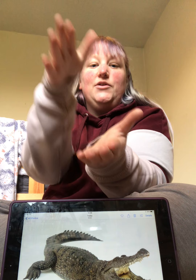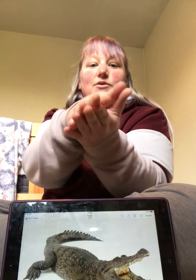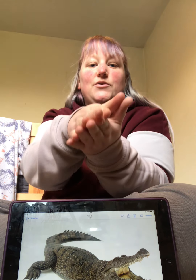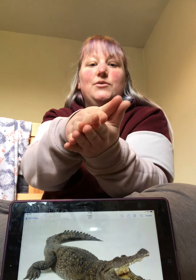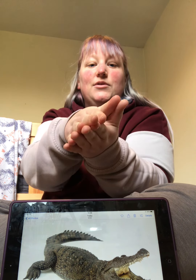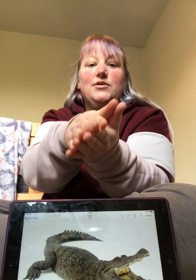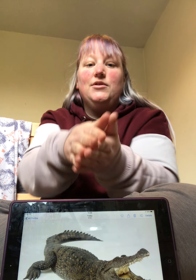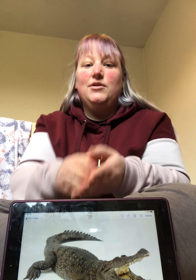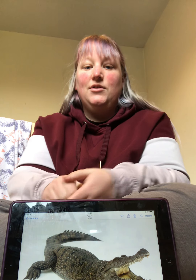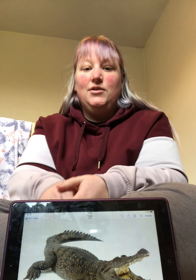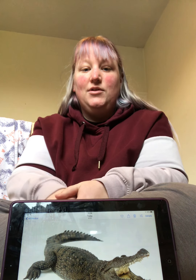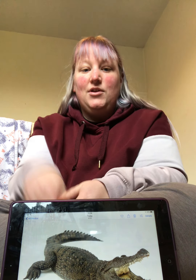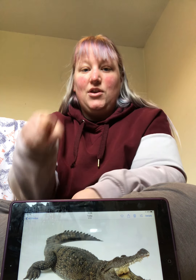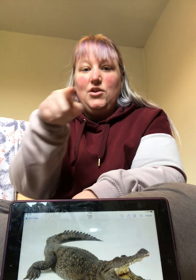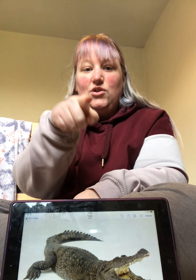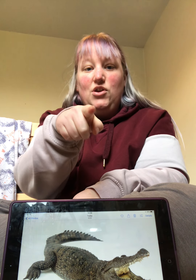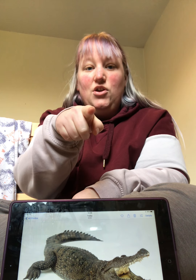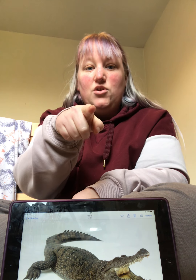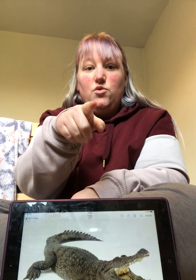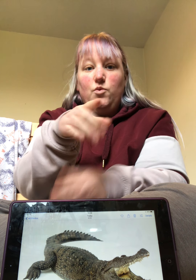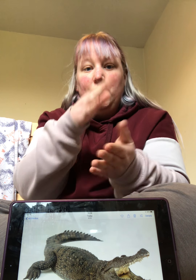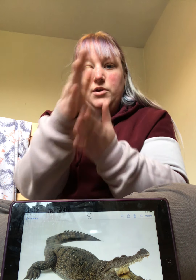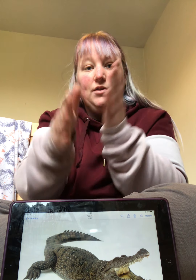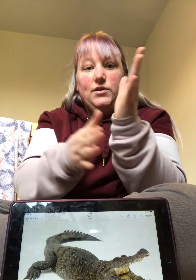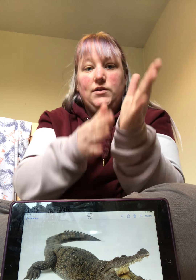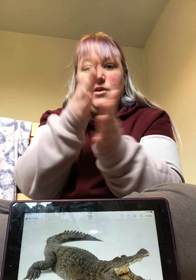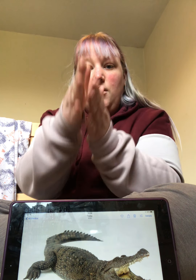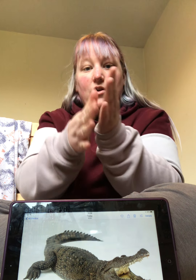crocodile. Can you sign